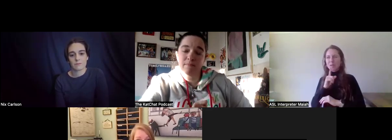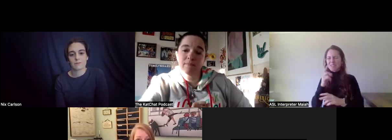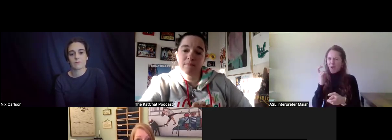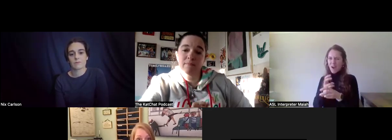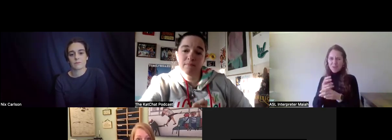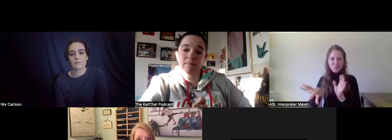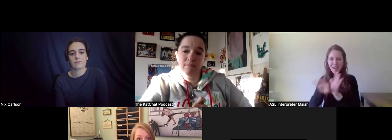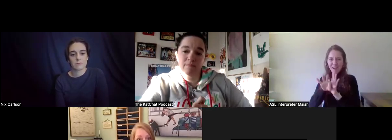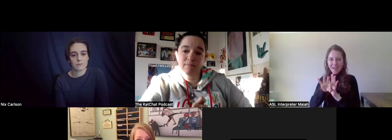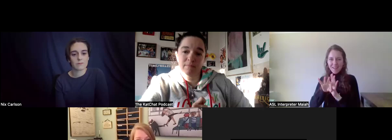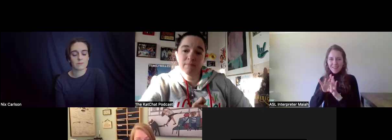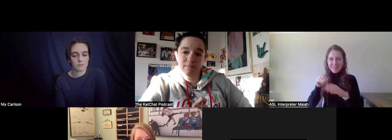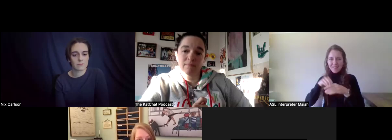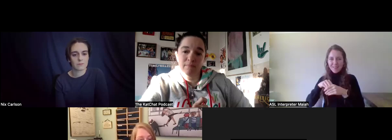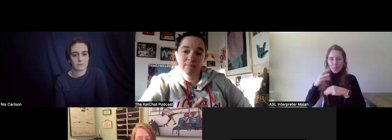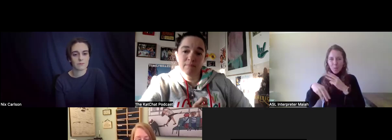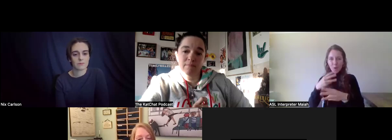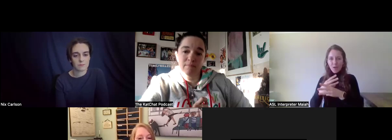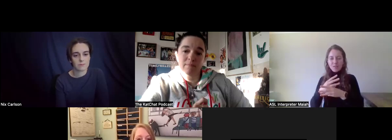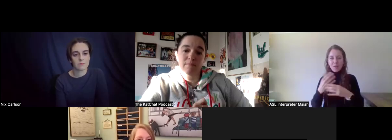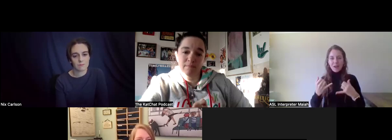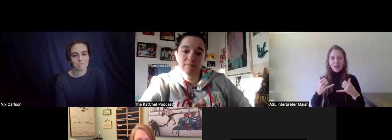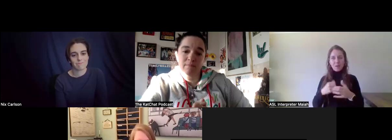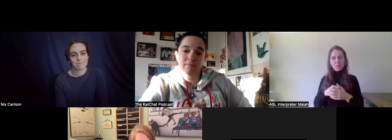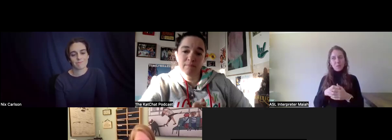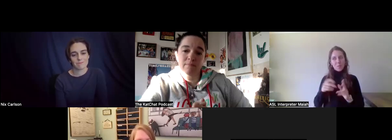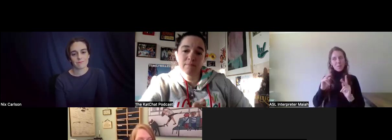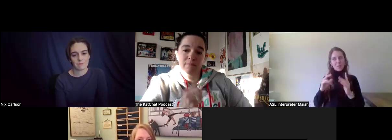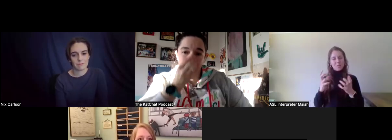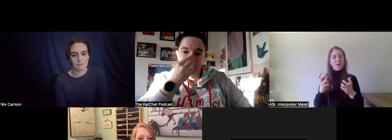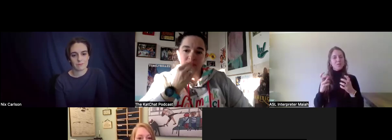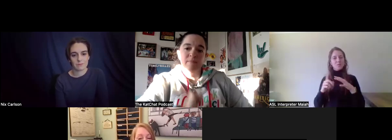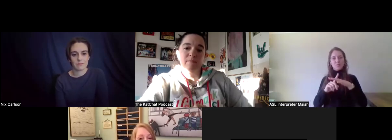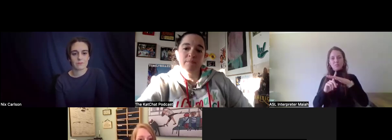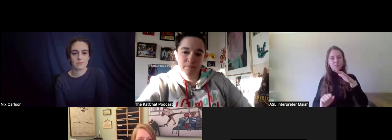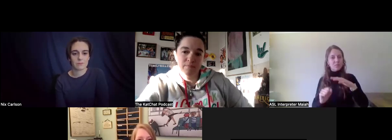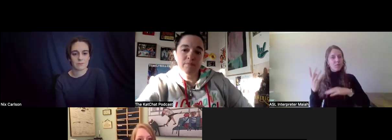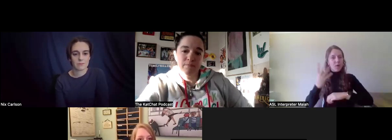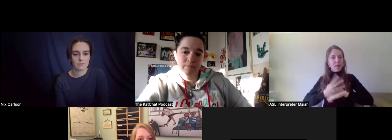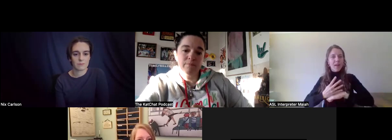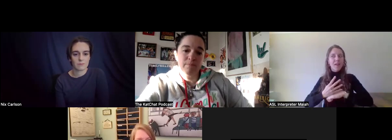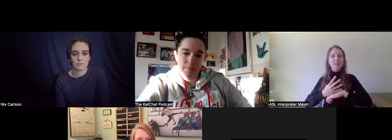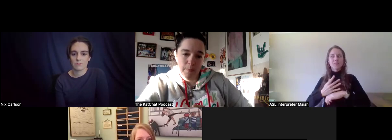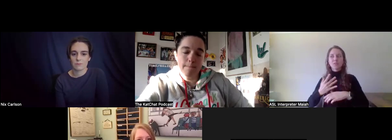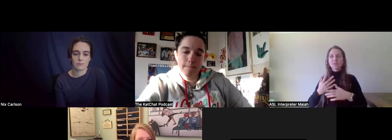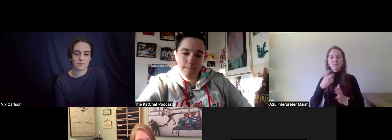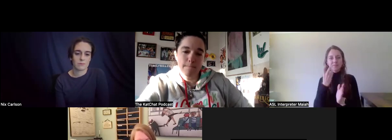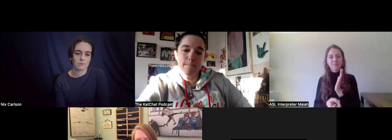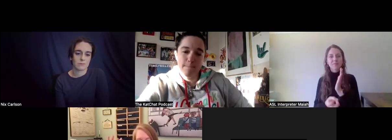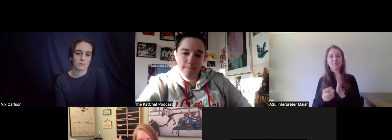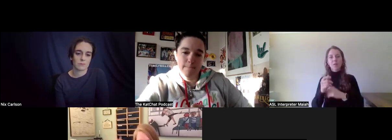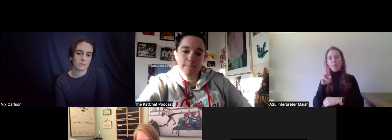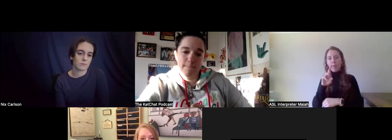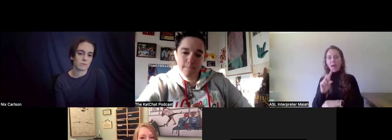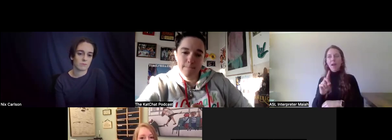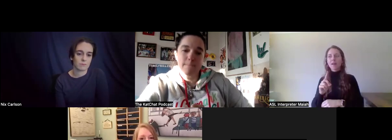now. And it was like they wanted to like just disappear for 4 days and feel like they're a part of the brand, part of Hallmark, like